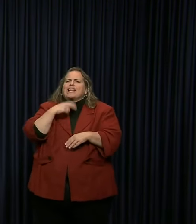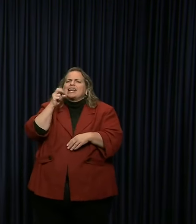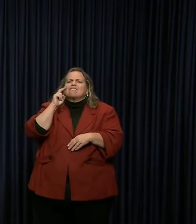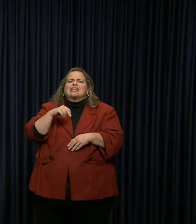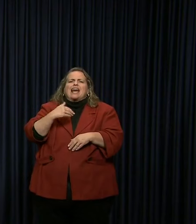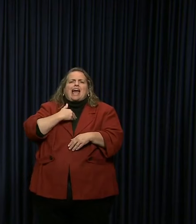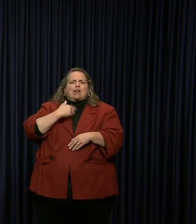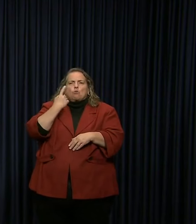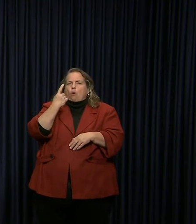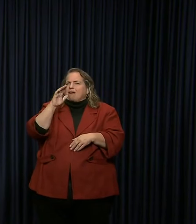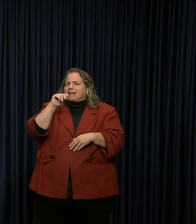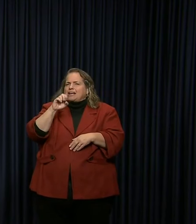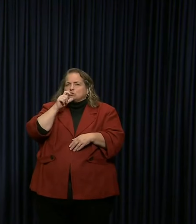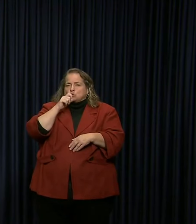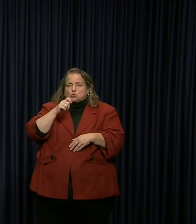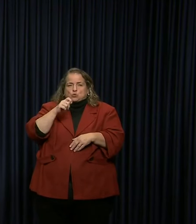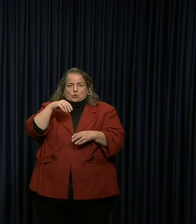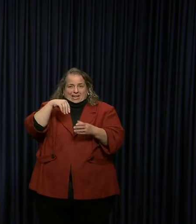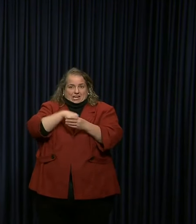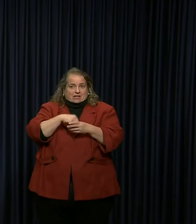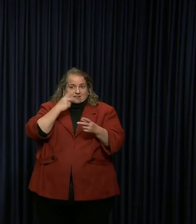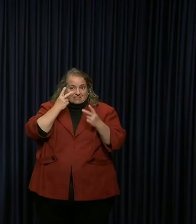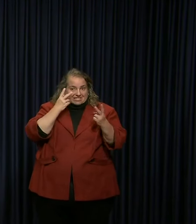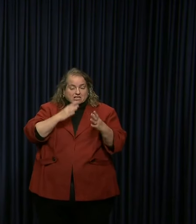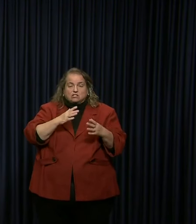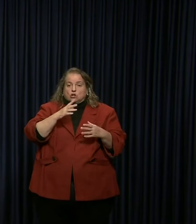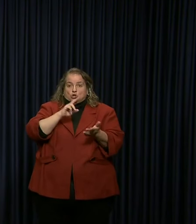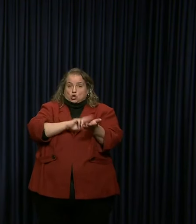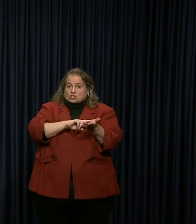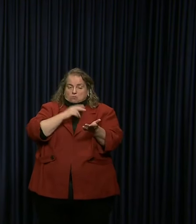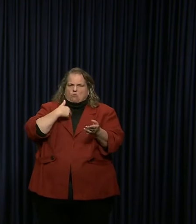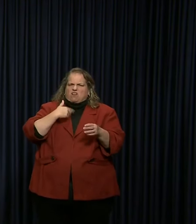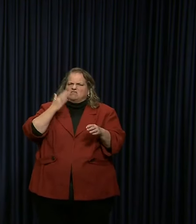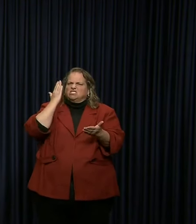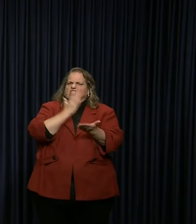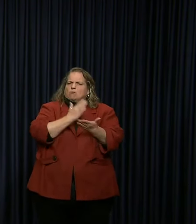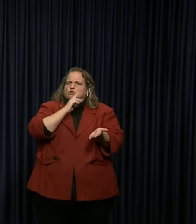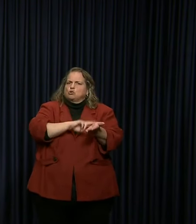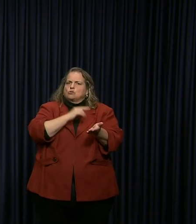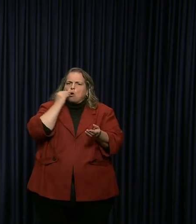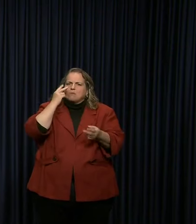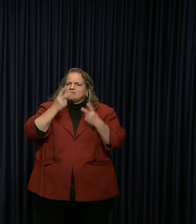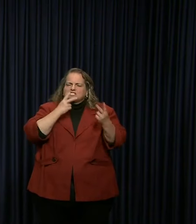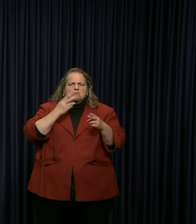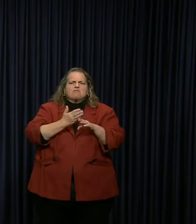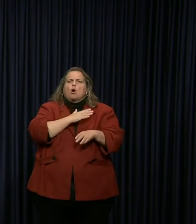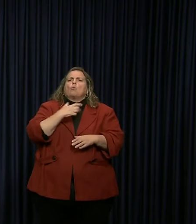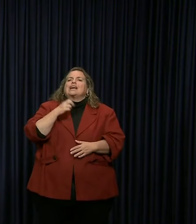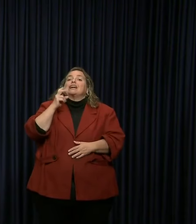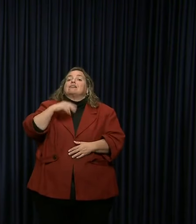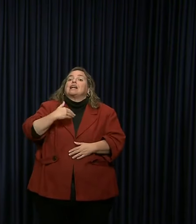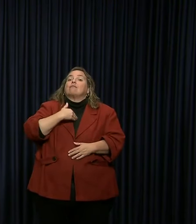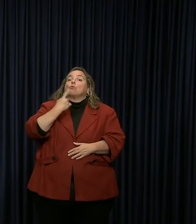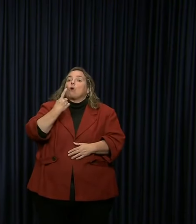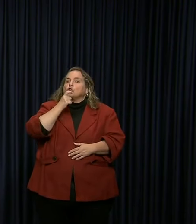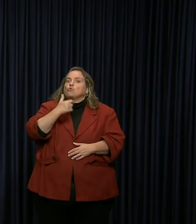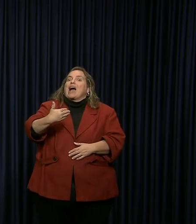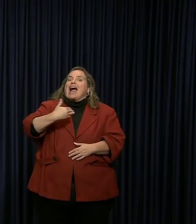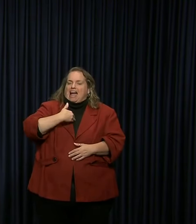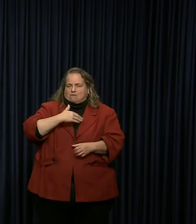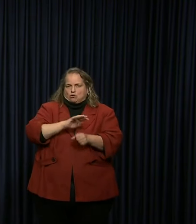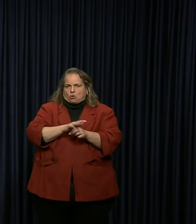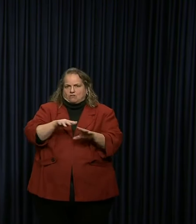of these facilities, we cut visitation entirely. It was hard at the time. But these numbers would be significantly worse